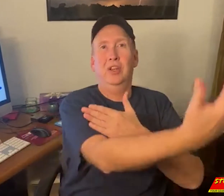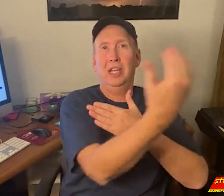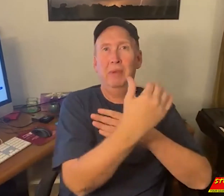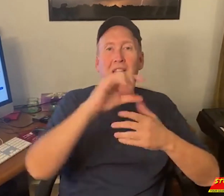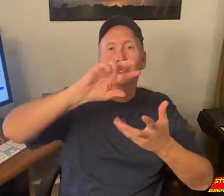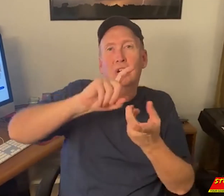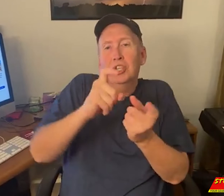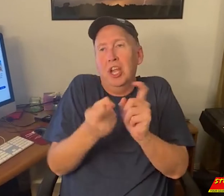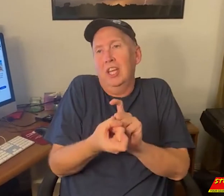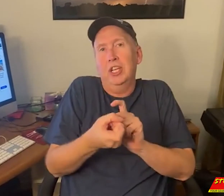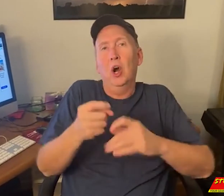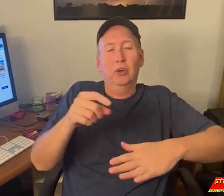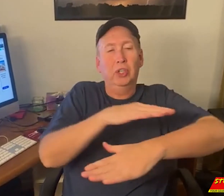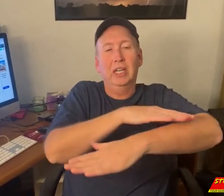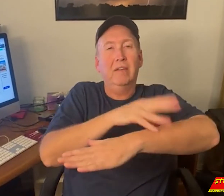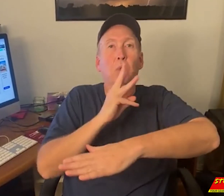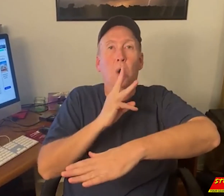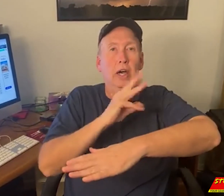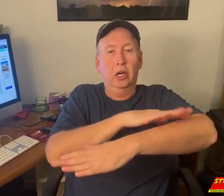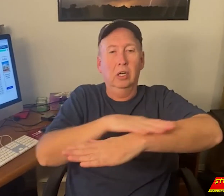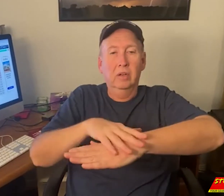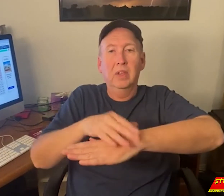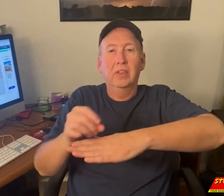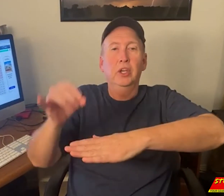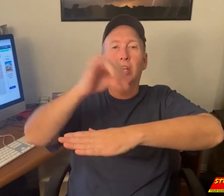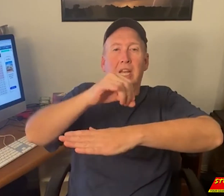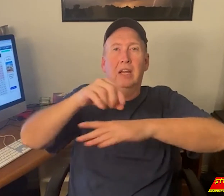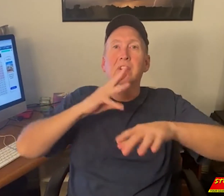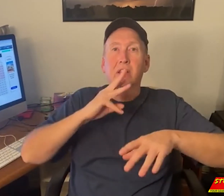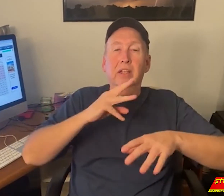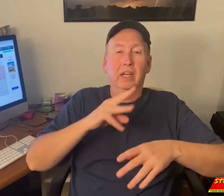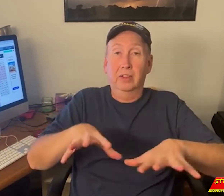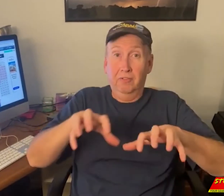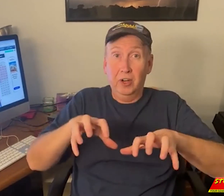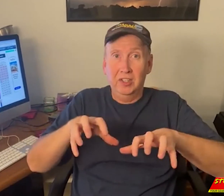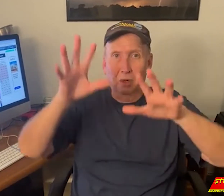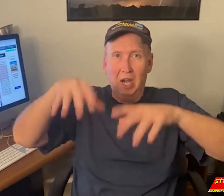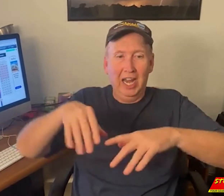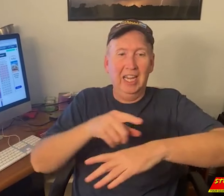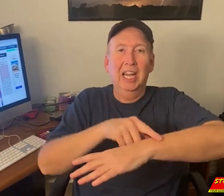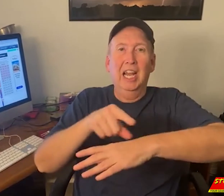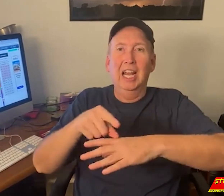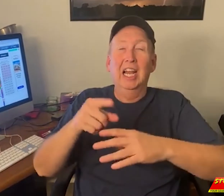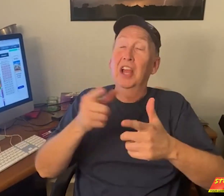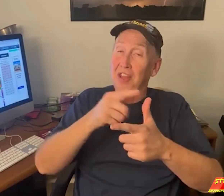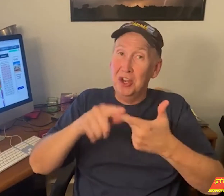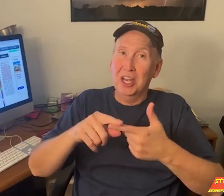come in and start changing over. So you're going to have the water, then you're going to have the freezing rain, and then you're going to